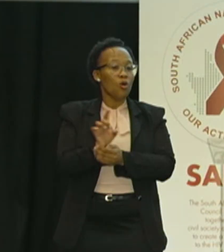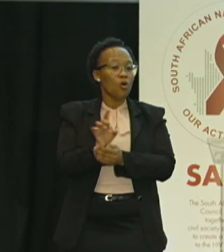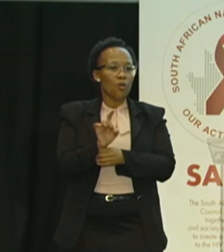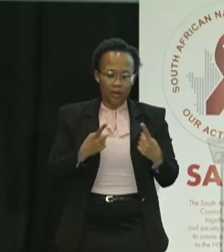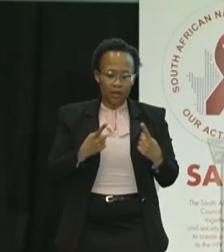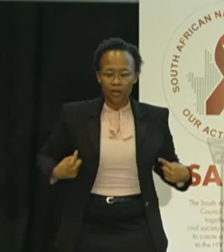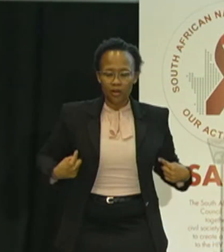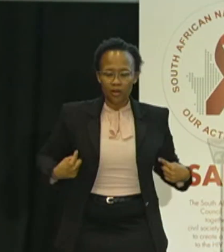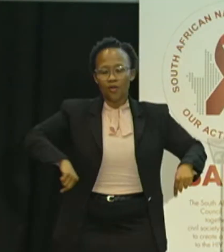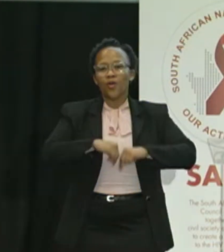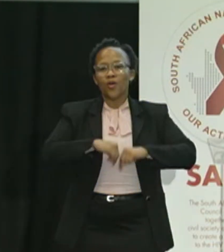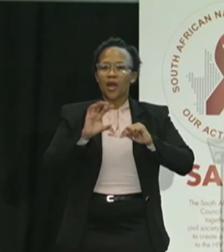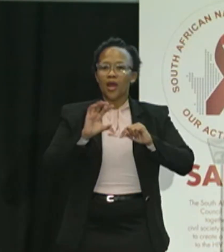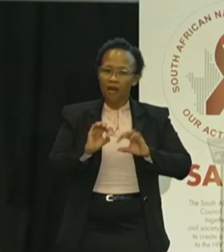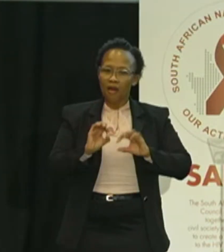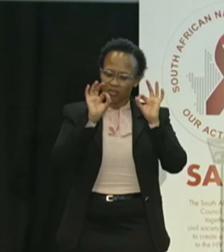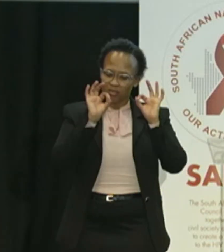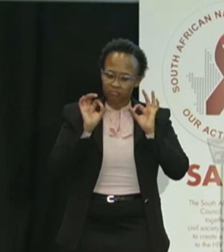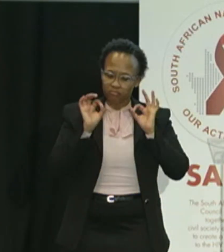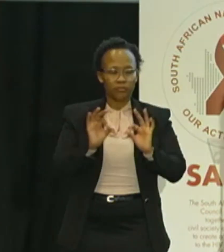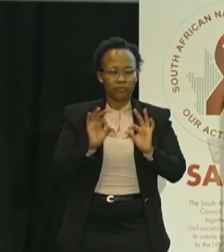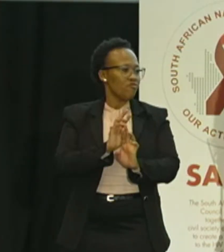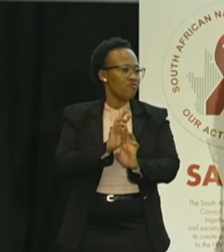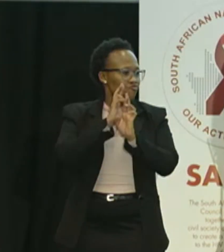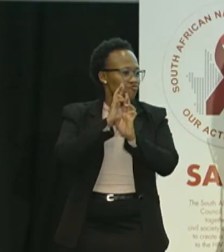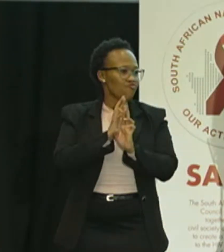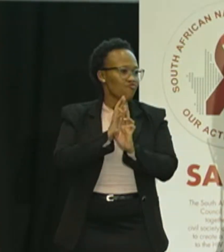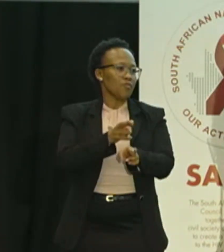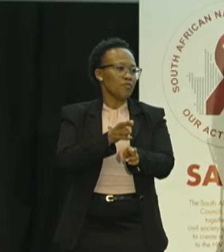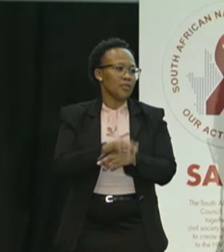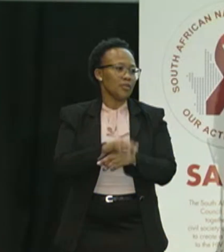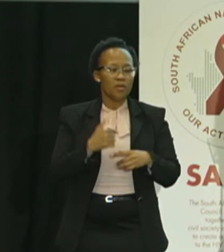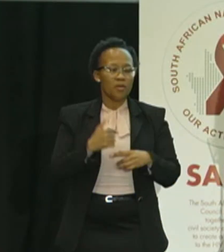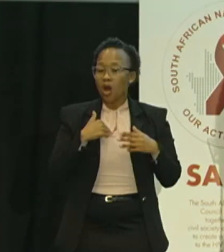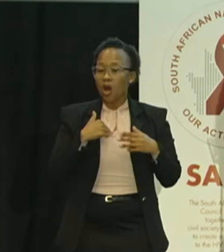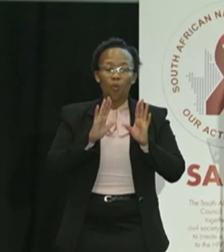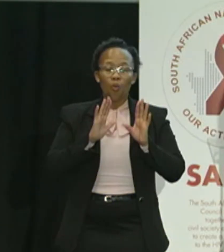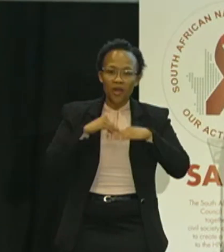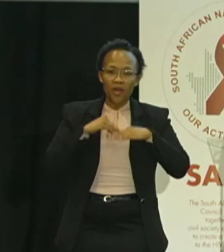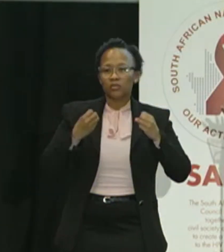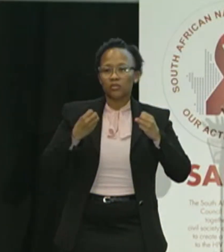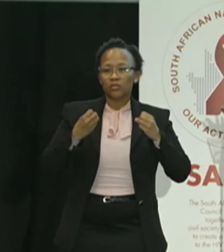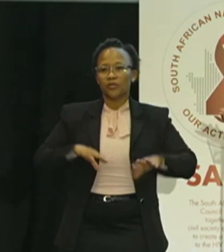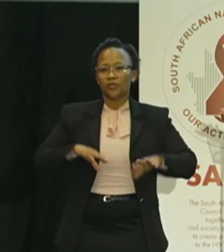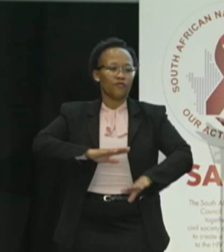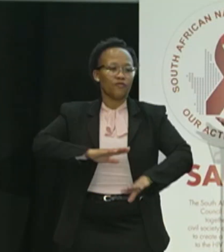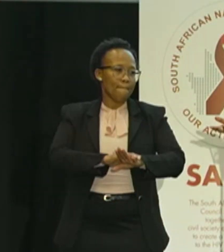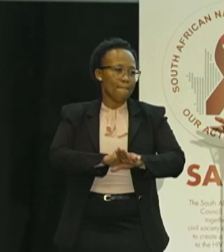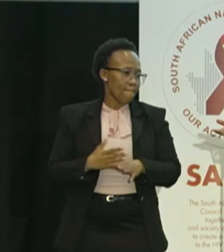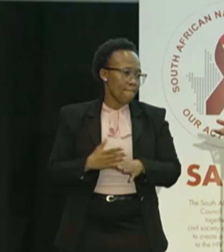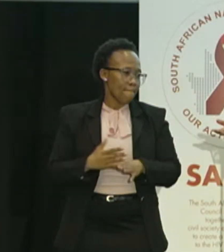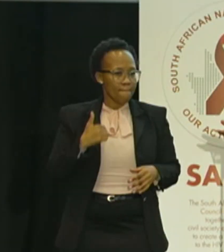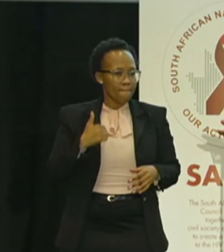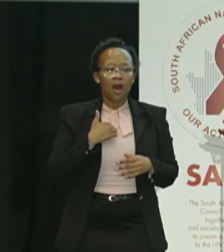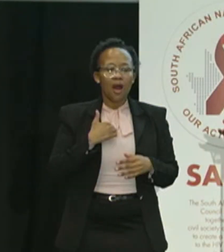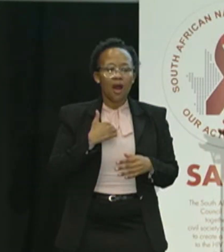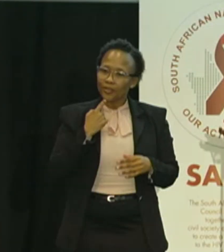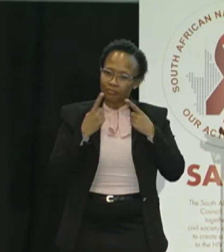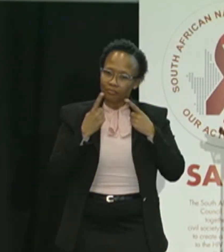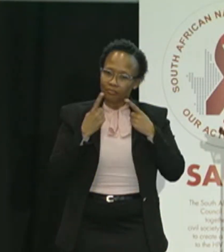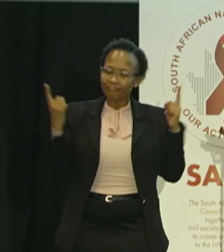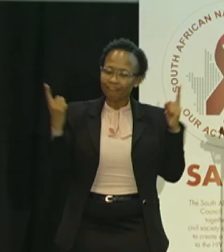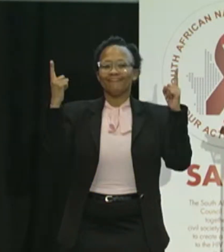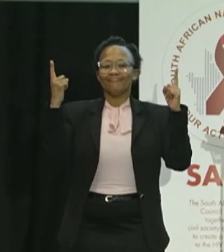meaningful response. Without further ado, Jabu, I think I want to declare the summit open.